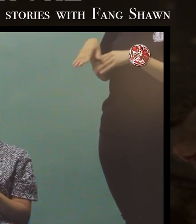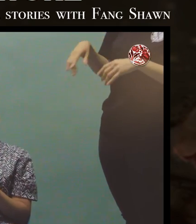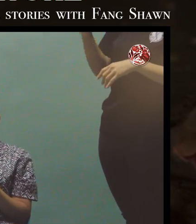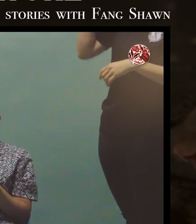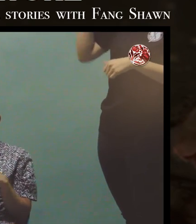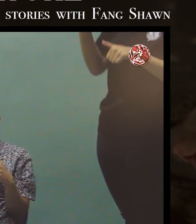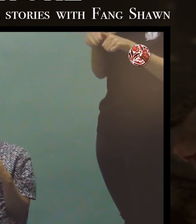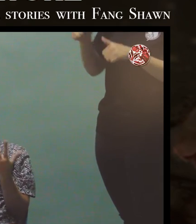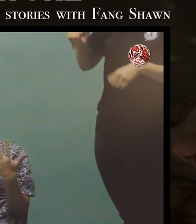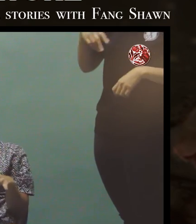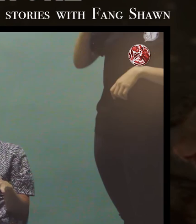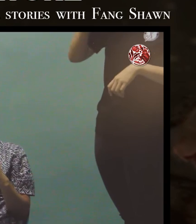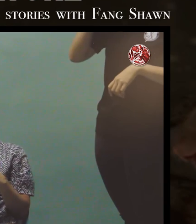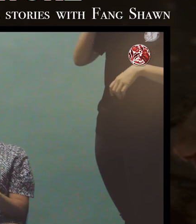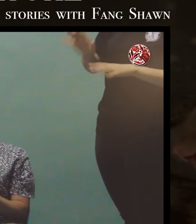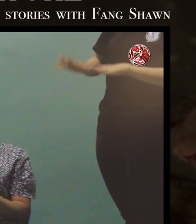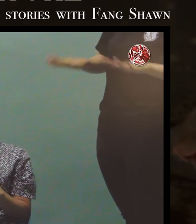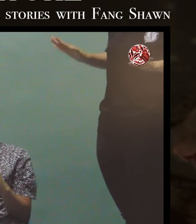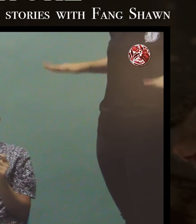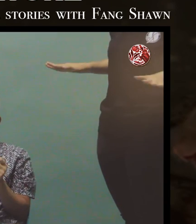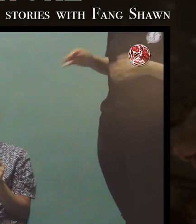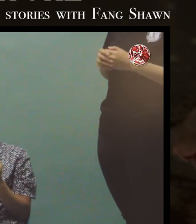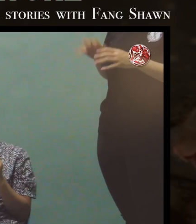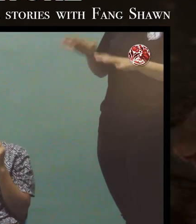story. The children are always looking and observing.